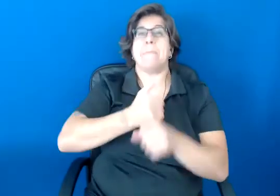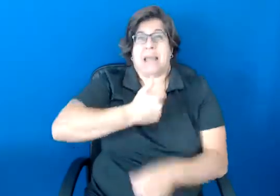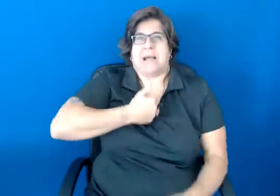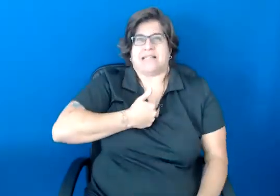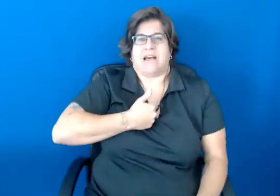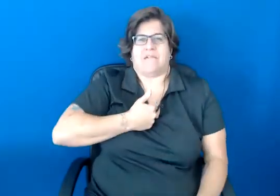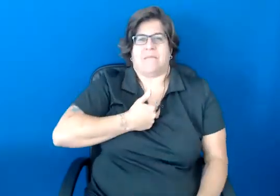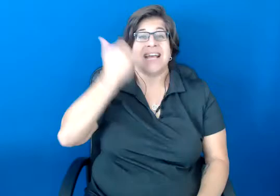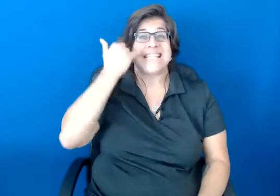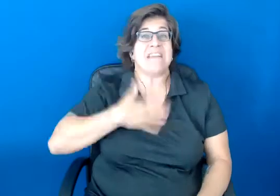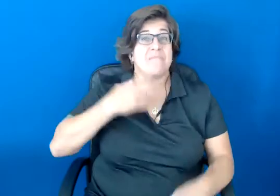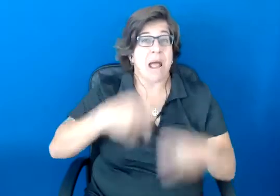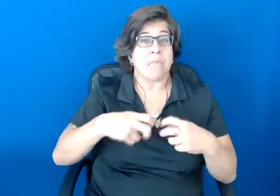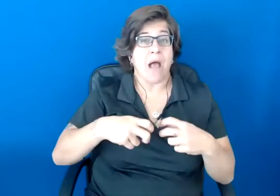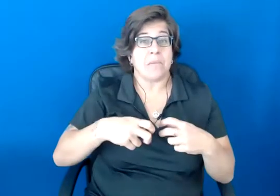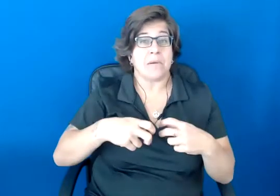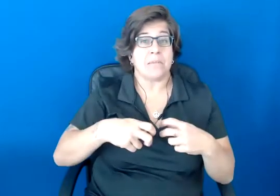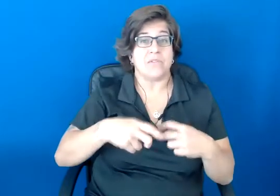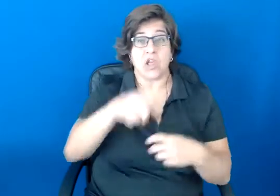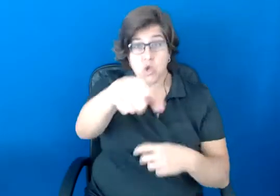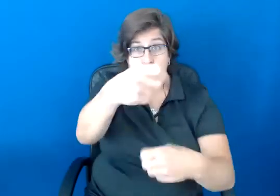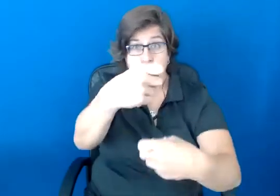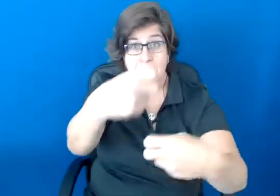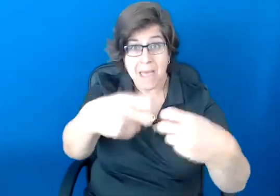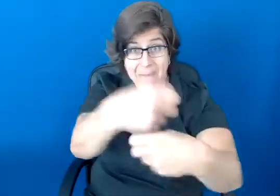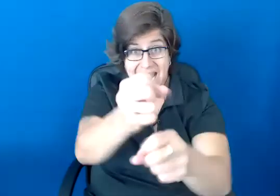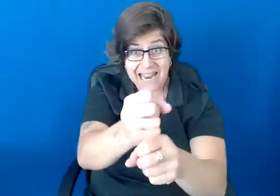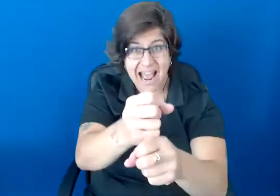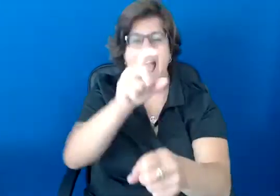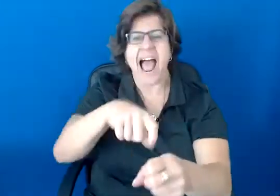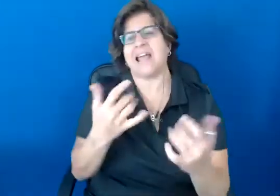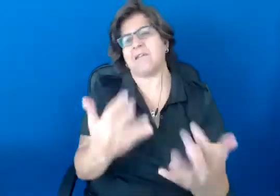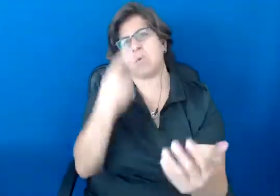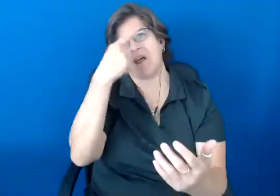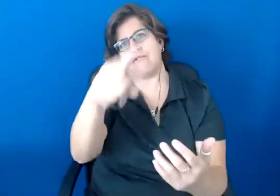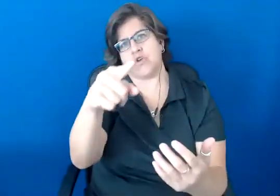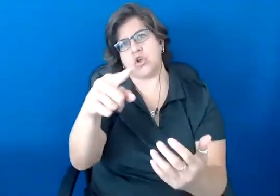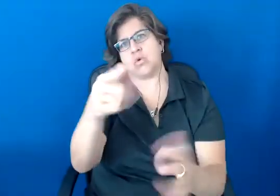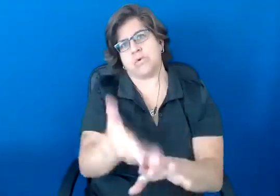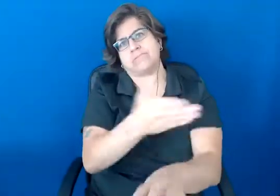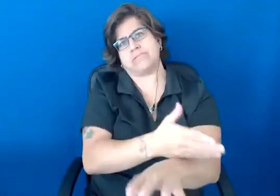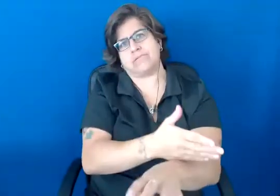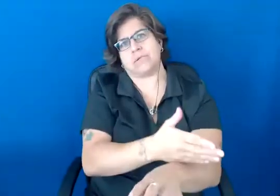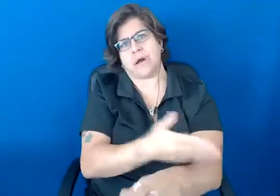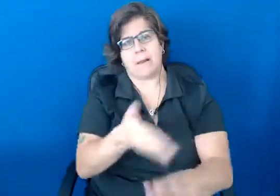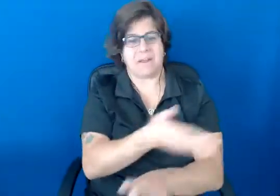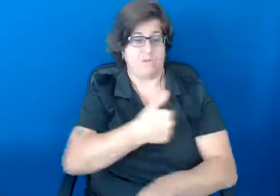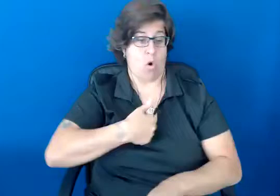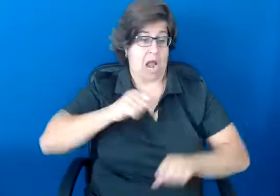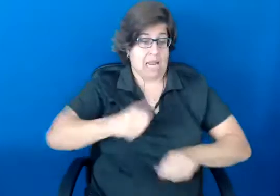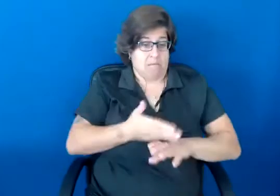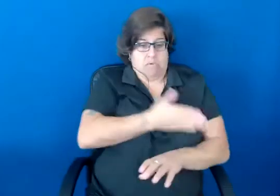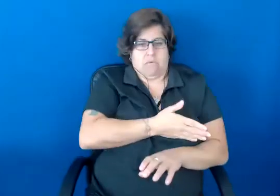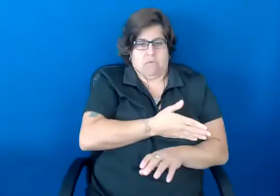your making, I have to wait for you to get better before I can get better.